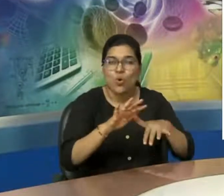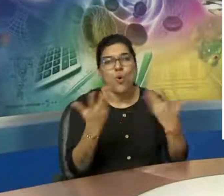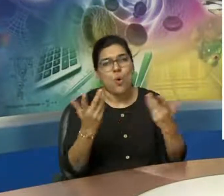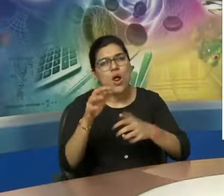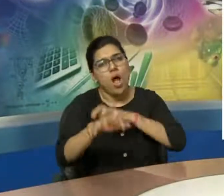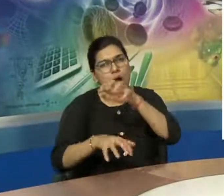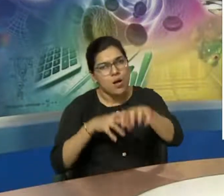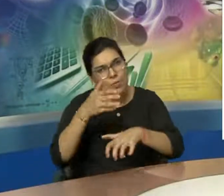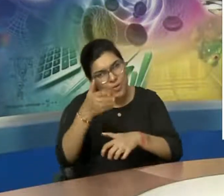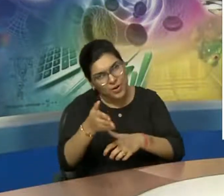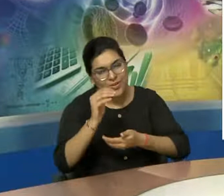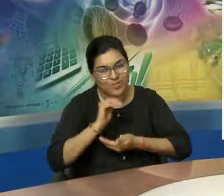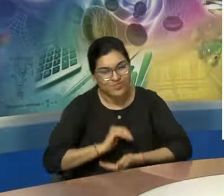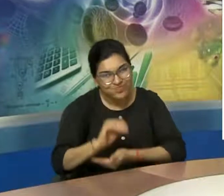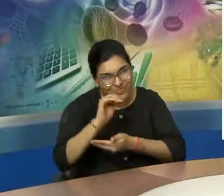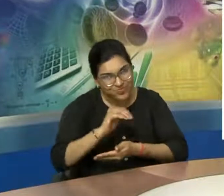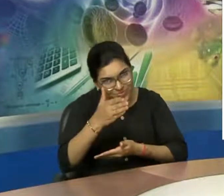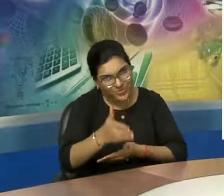the offspring.